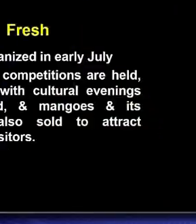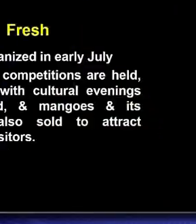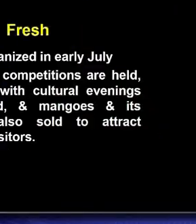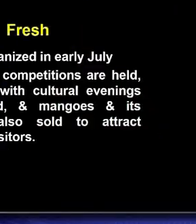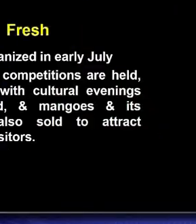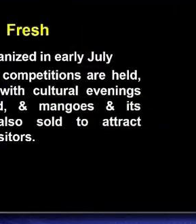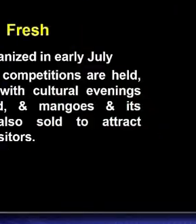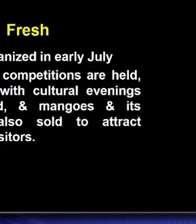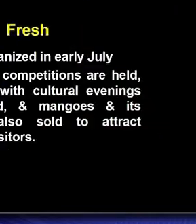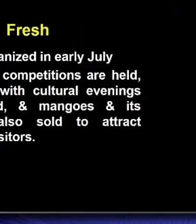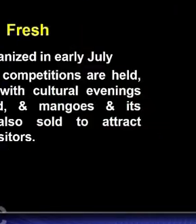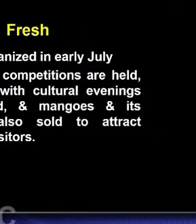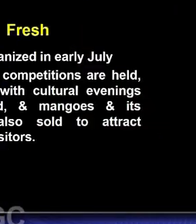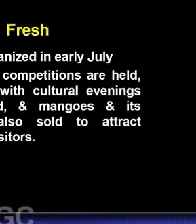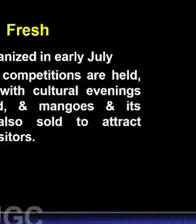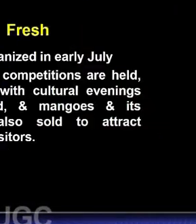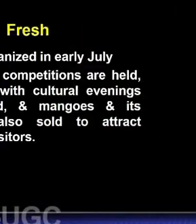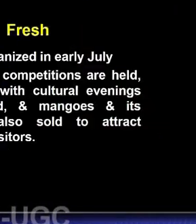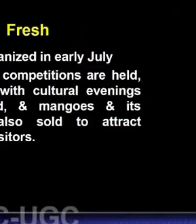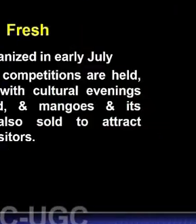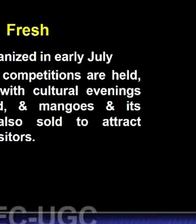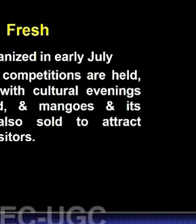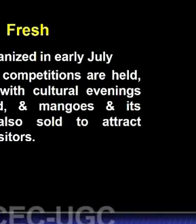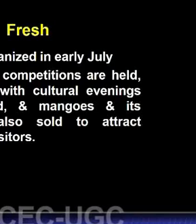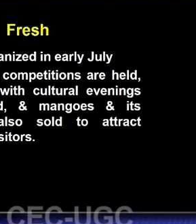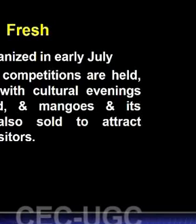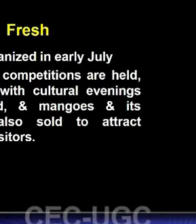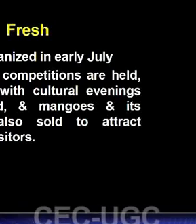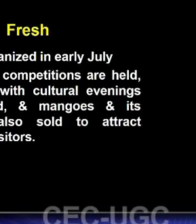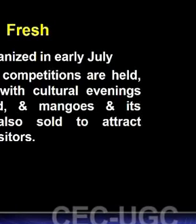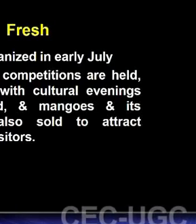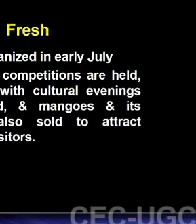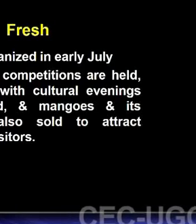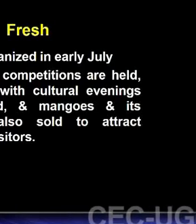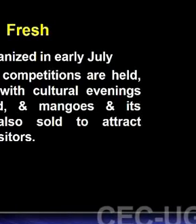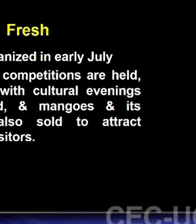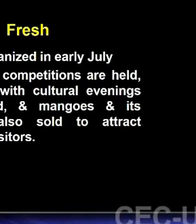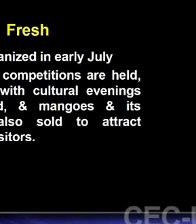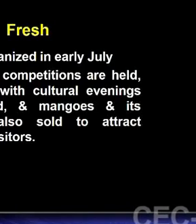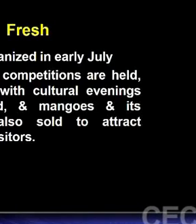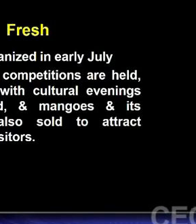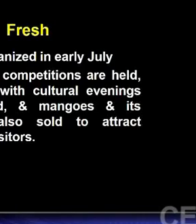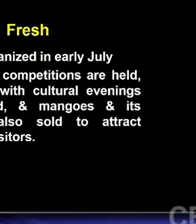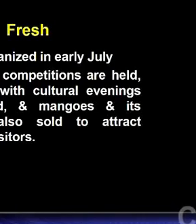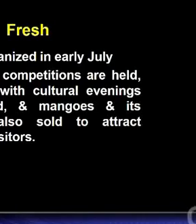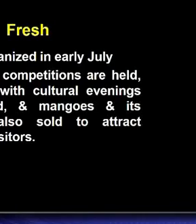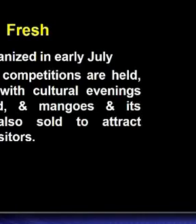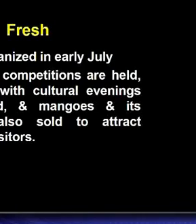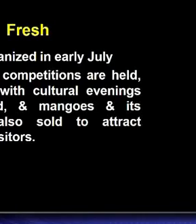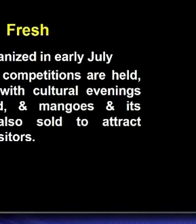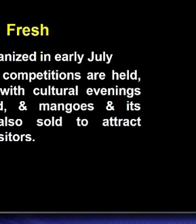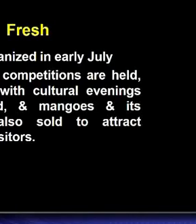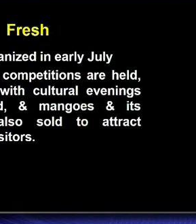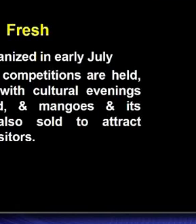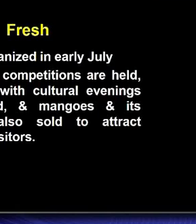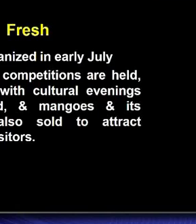and the mango eating competitions are being held. The fairs or the melas with cultural evenings are organized,